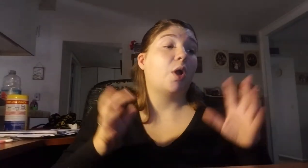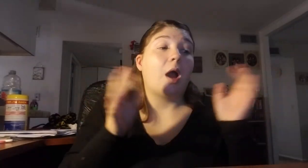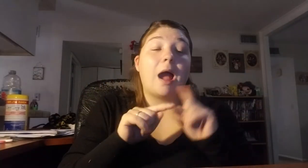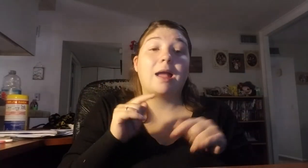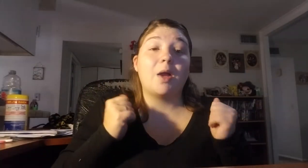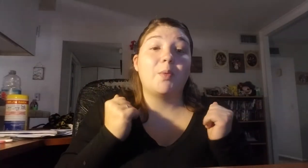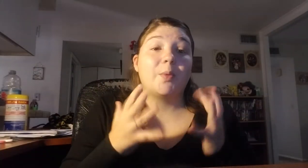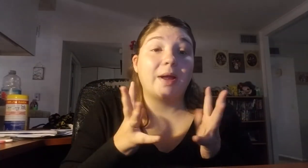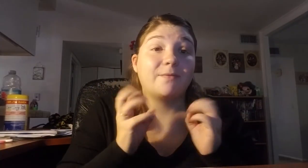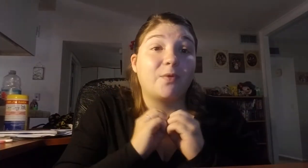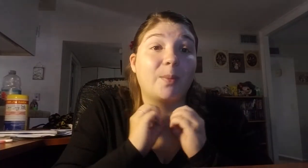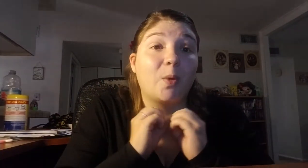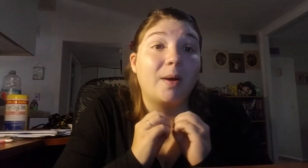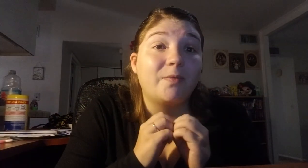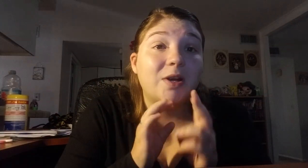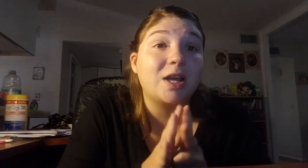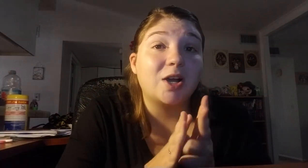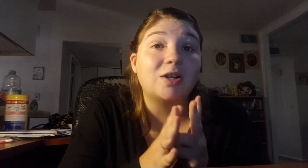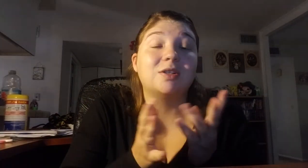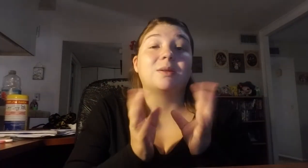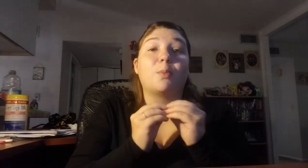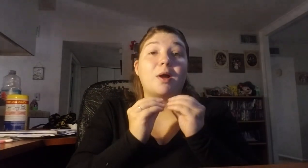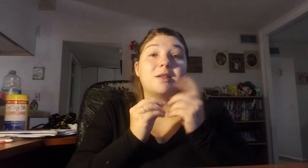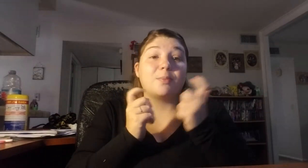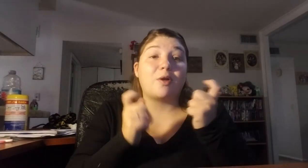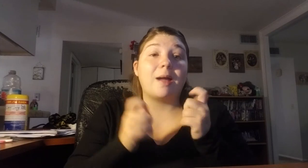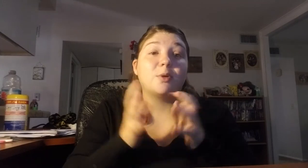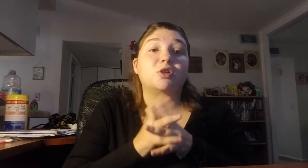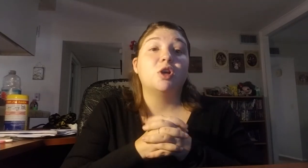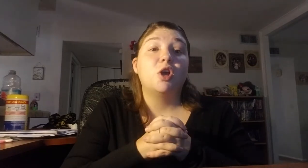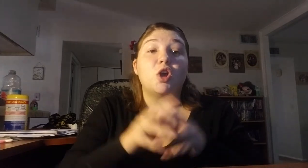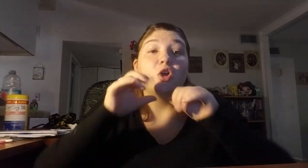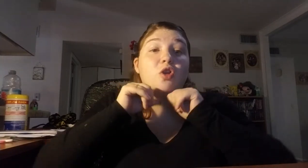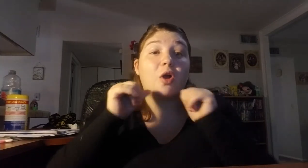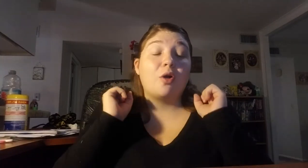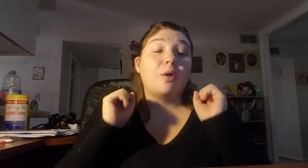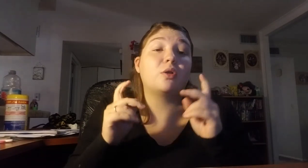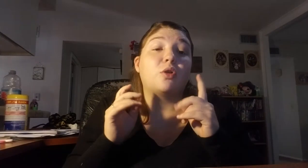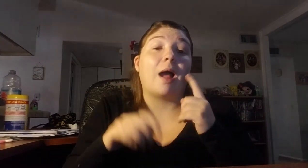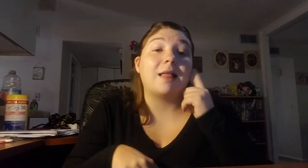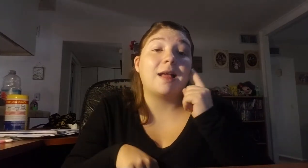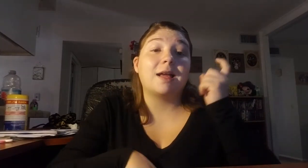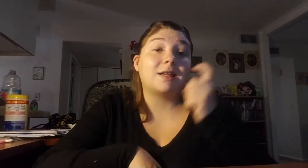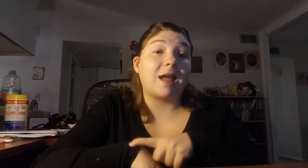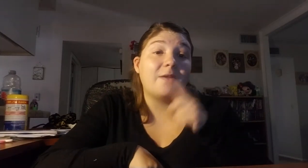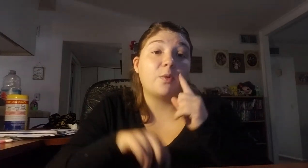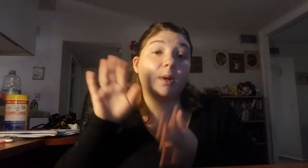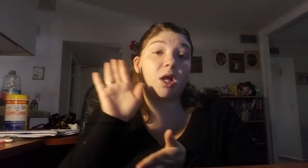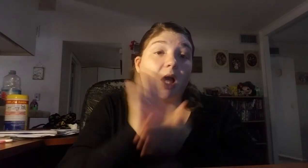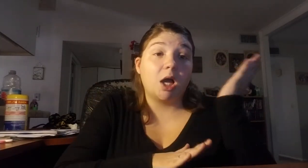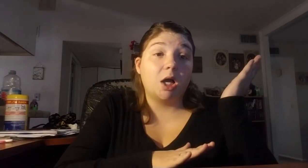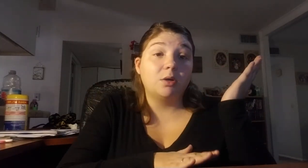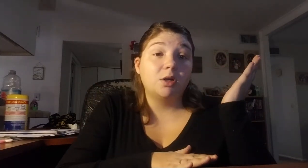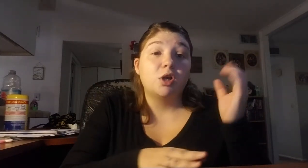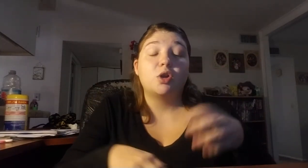anyway, I can't wait for more videos, more subscribers. So I think it's time for me to go. So